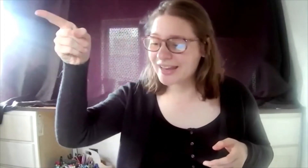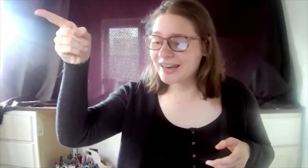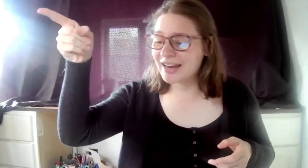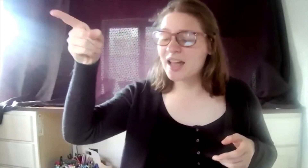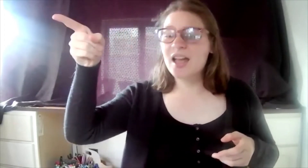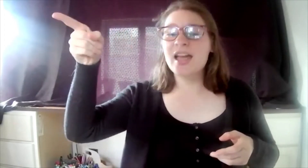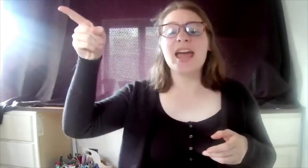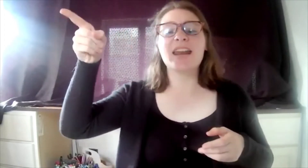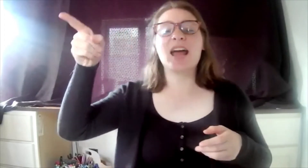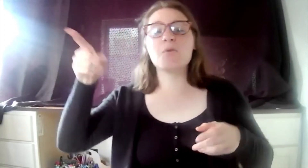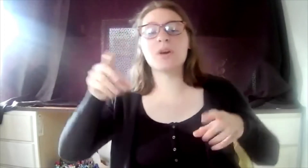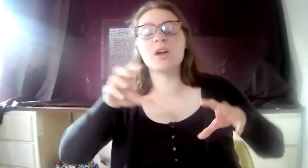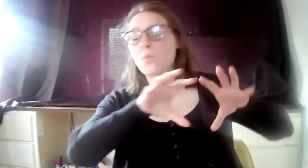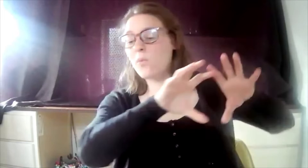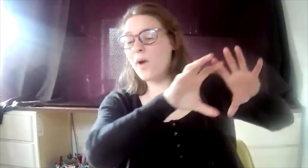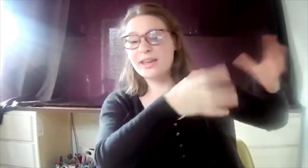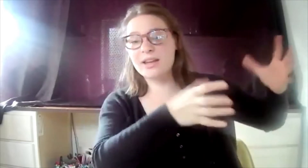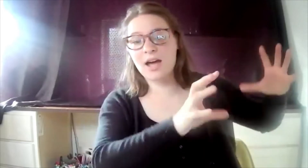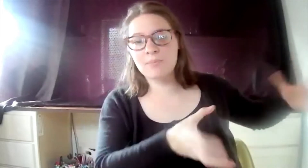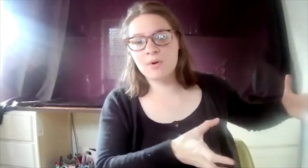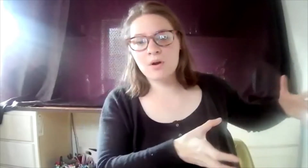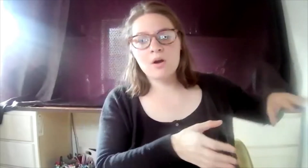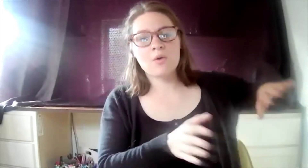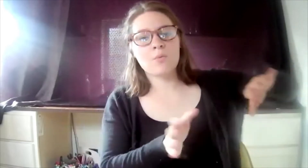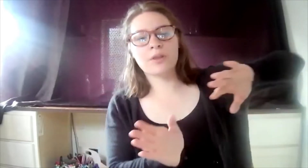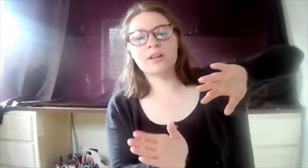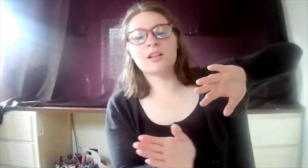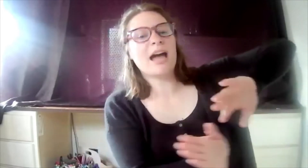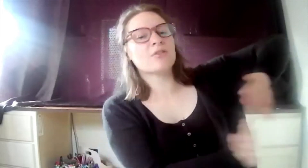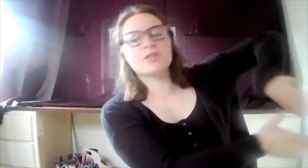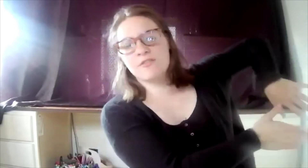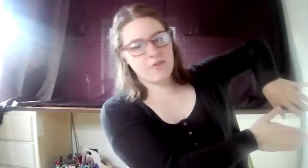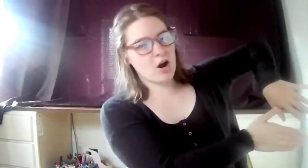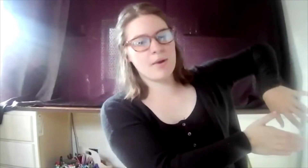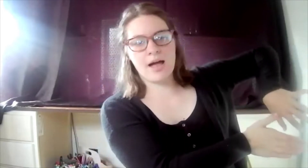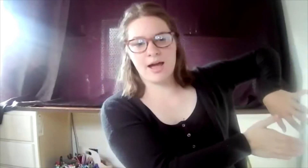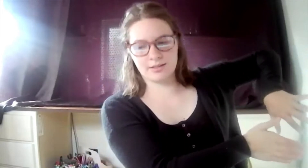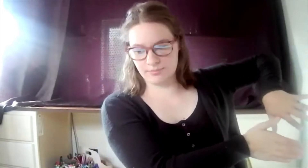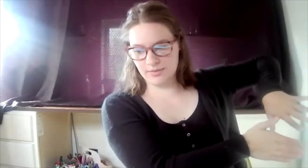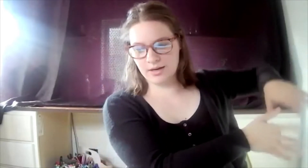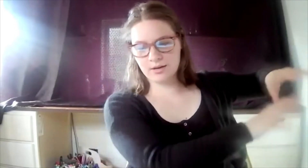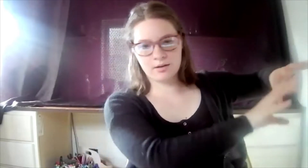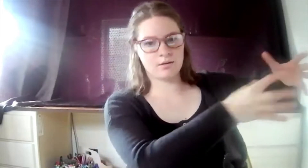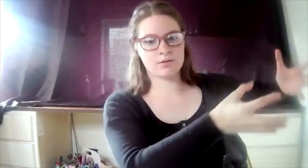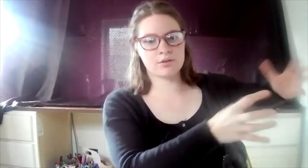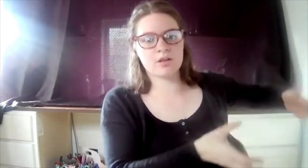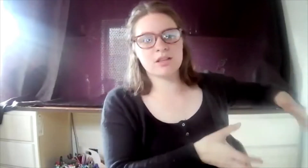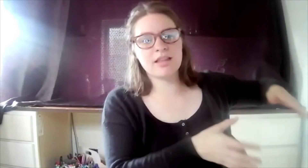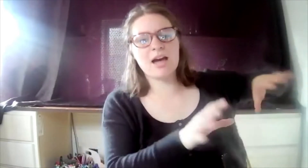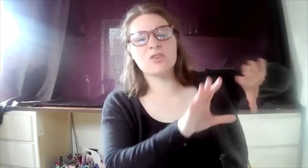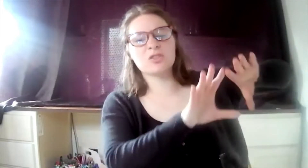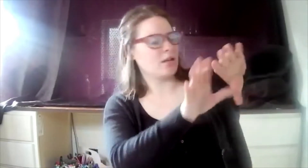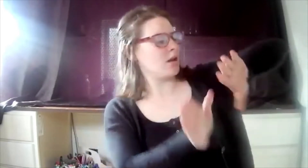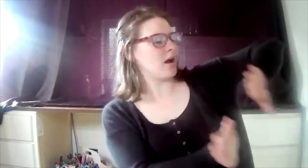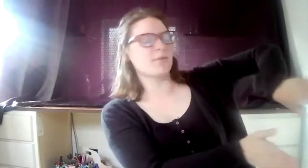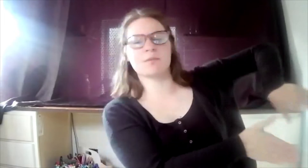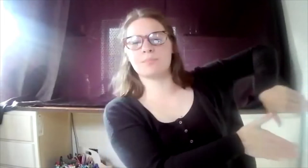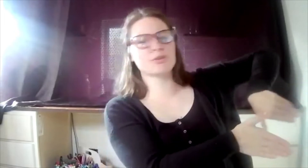Good. And I want to wake up where the clouds are far behind me. So the clouds, I'm going to push